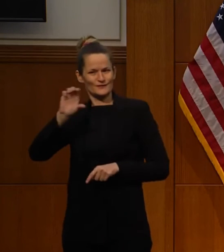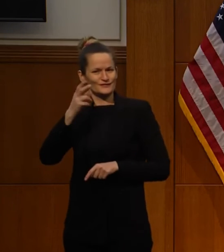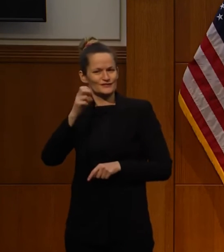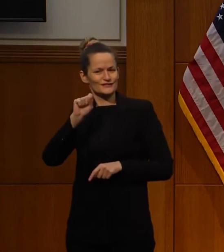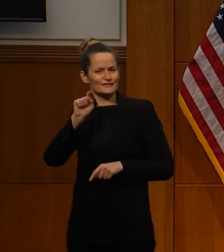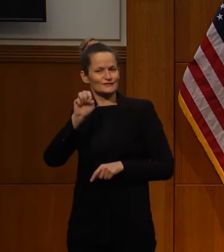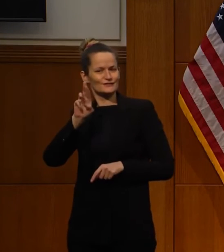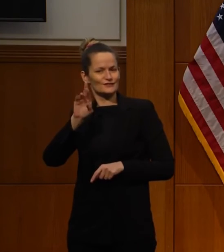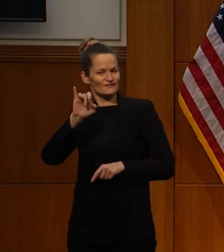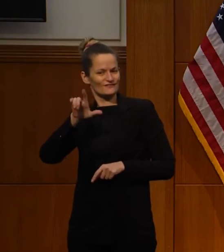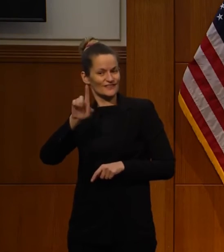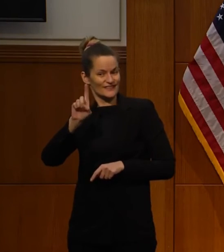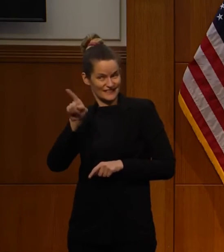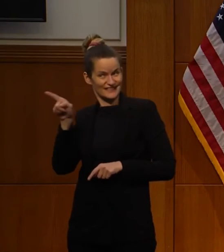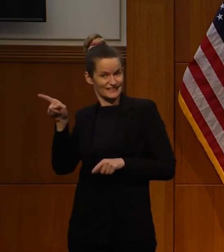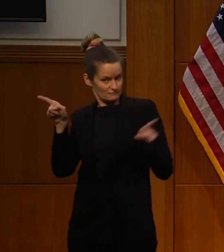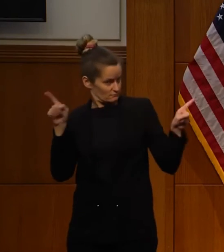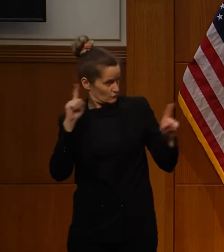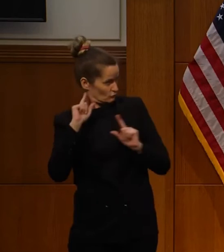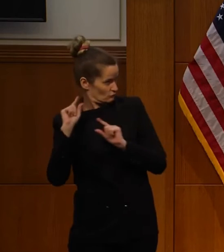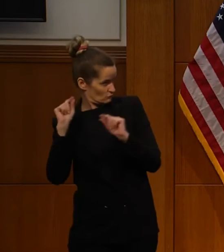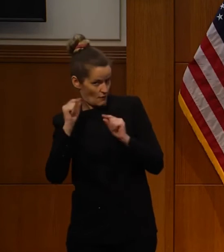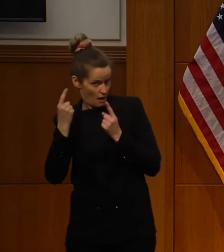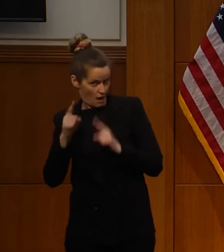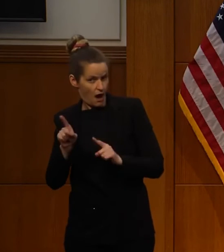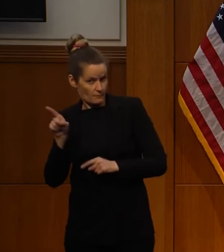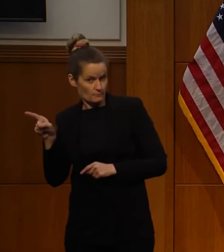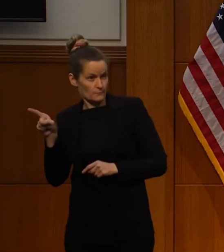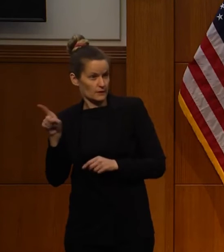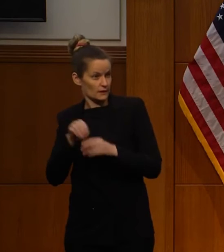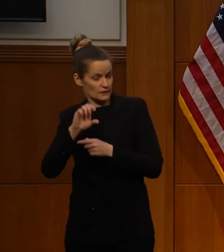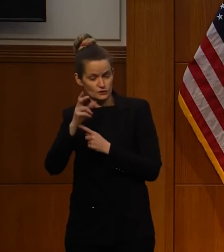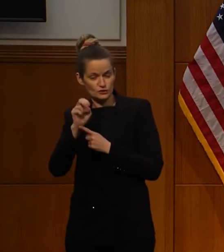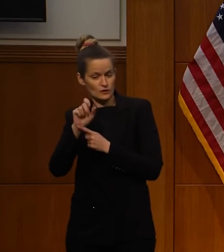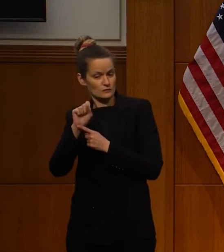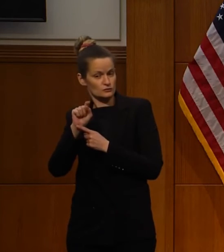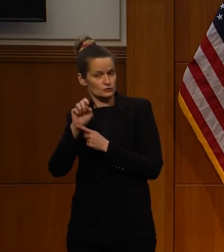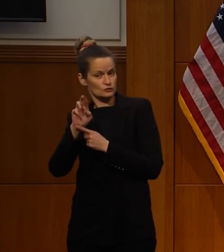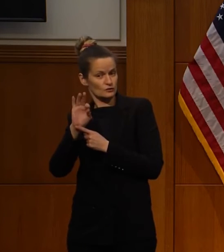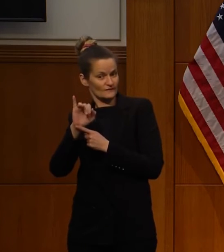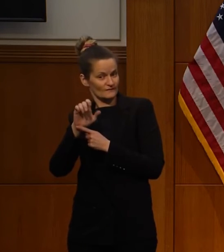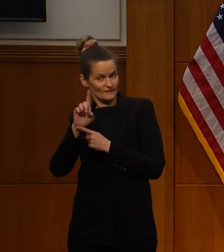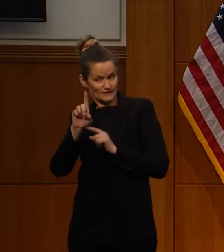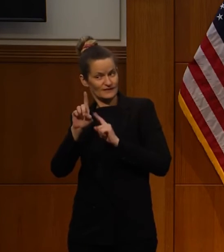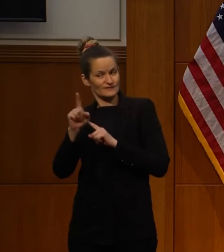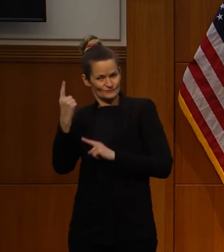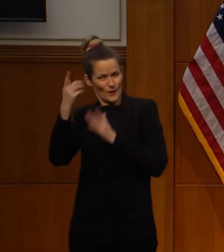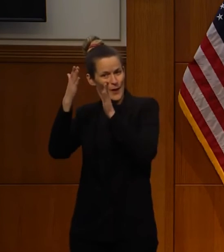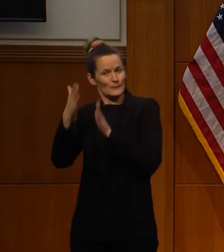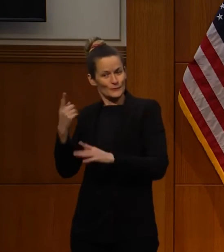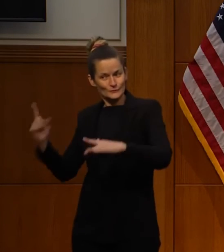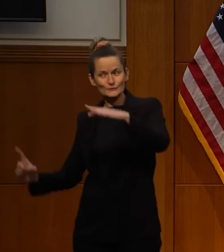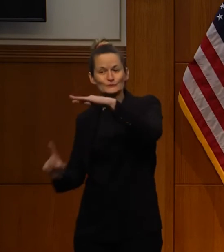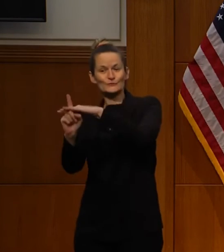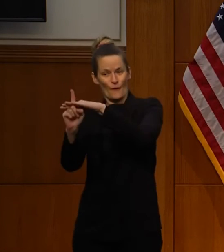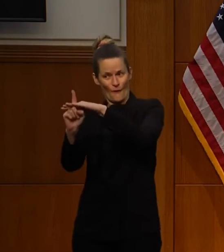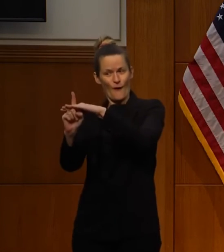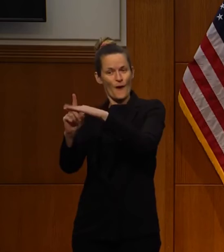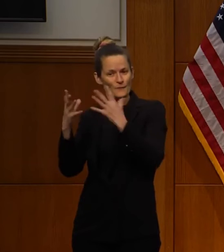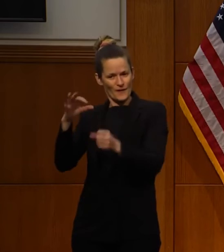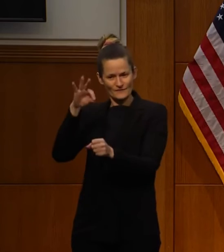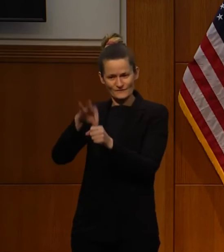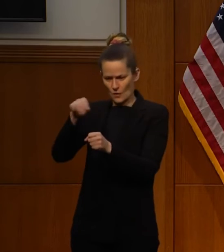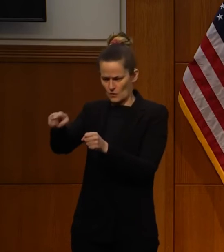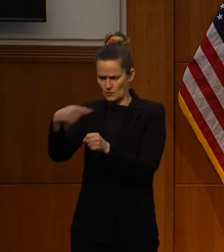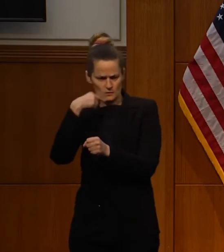Chesterfield County at all? With someone going in and it says they've already voted, but they haven't actually voted yet? Right. We have